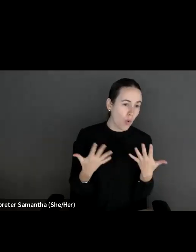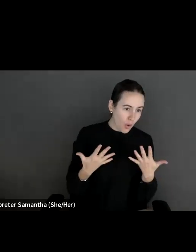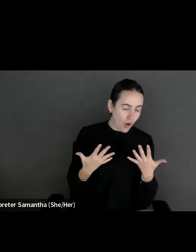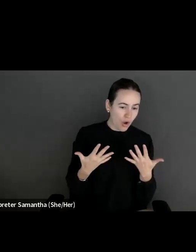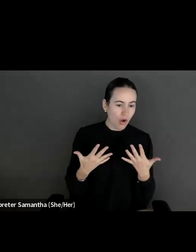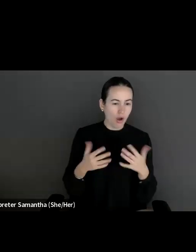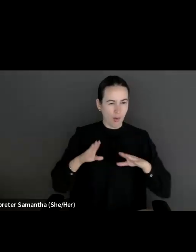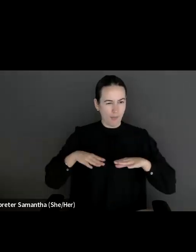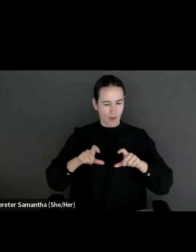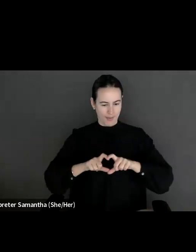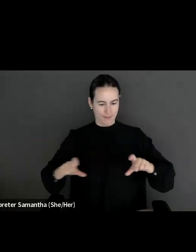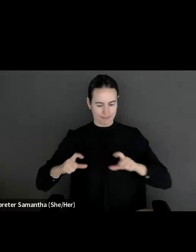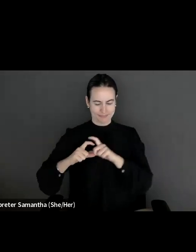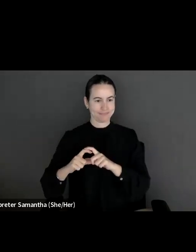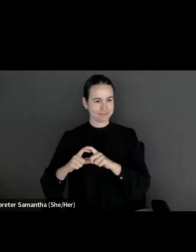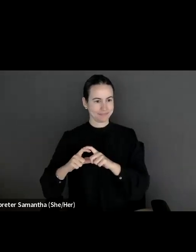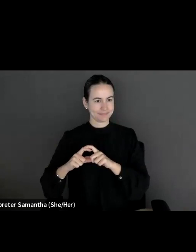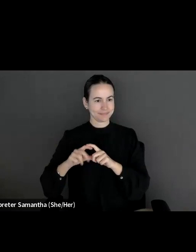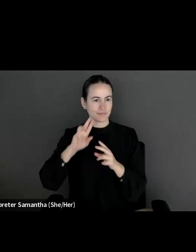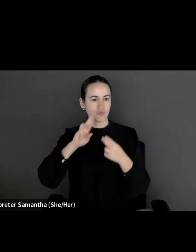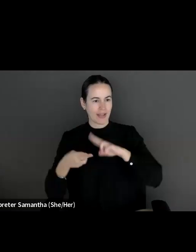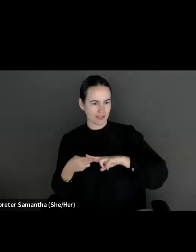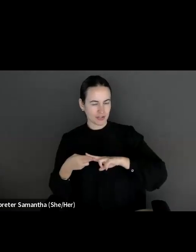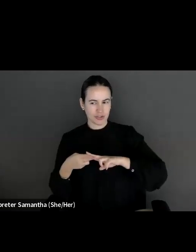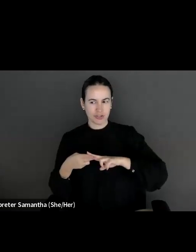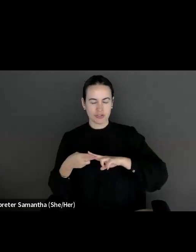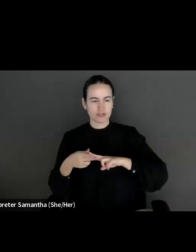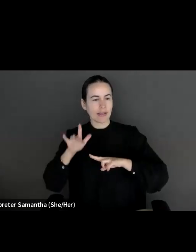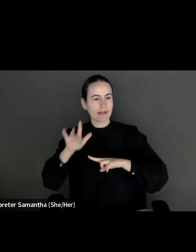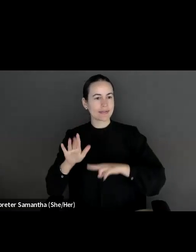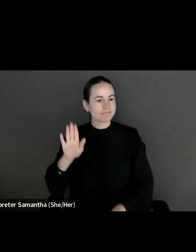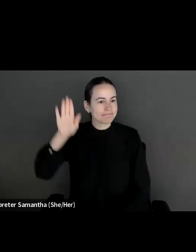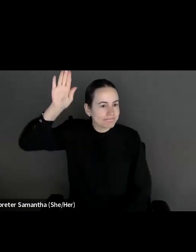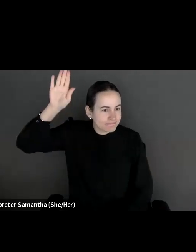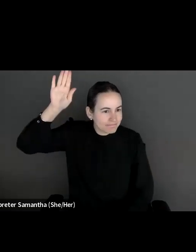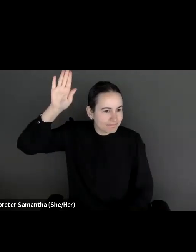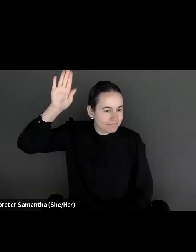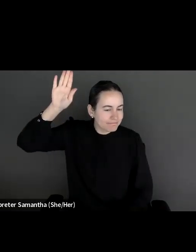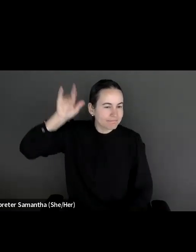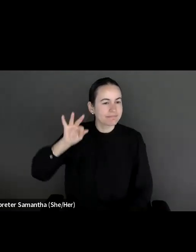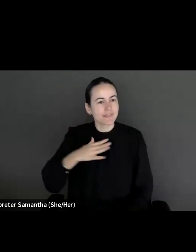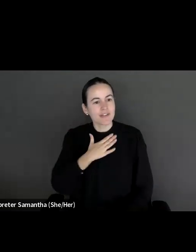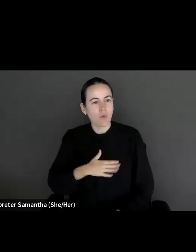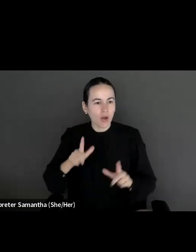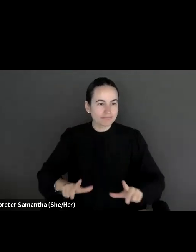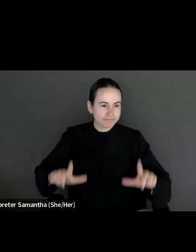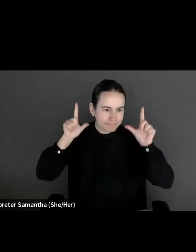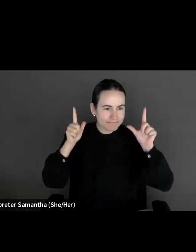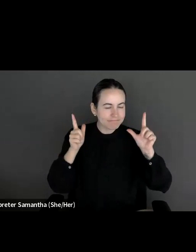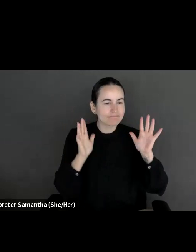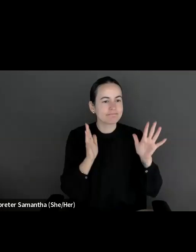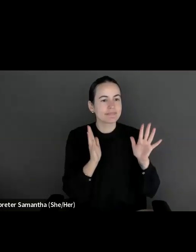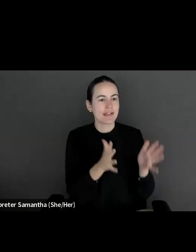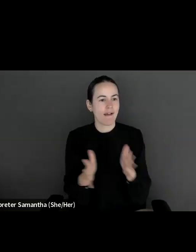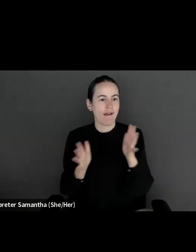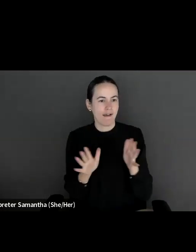was saying before, you can go to the reaction page, reaction section, and lift your hand. So this way I will